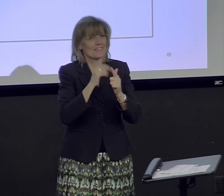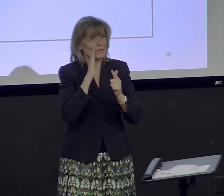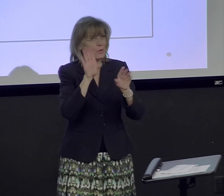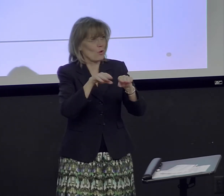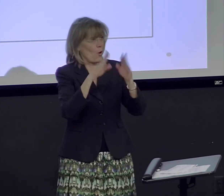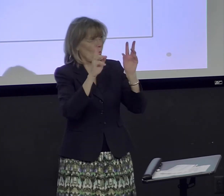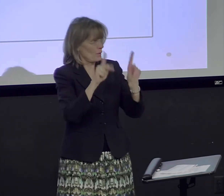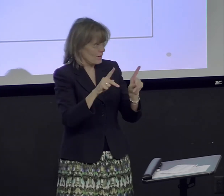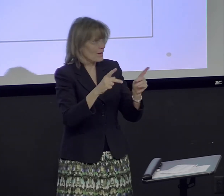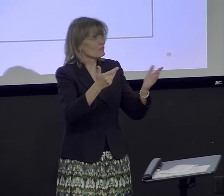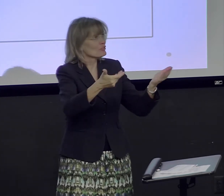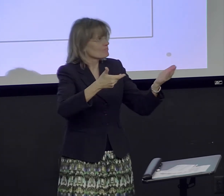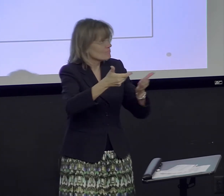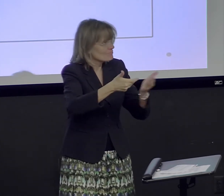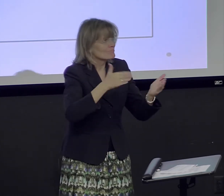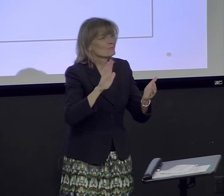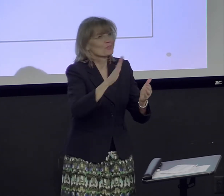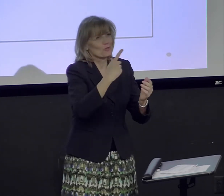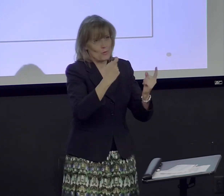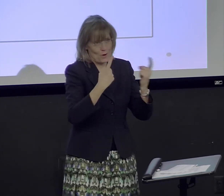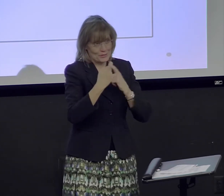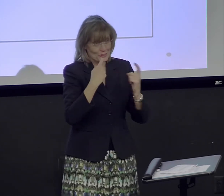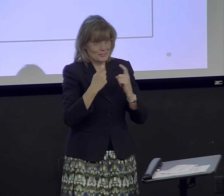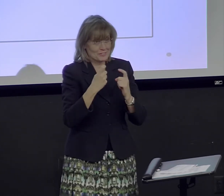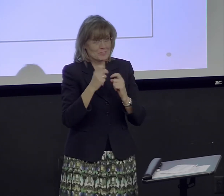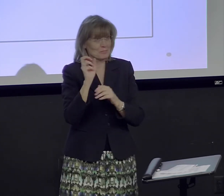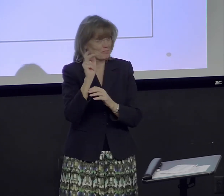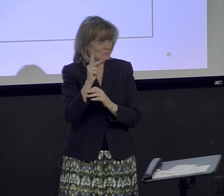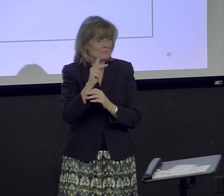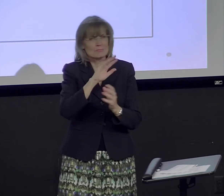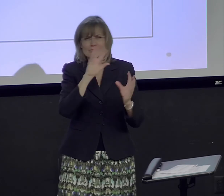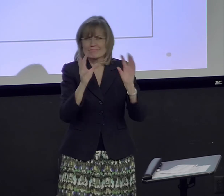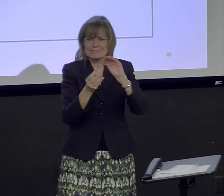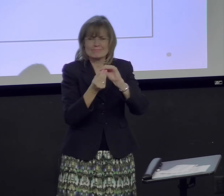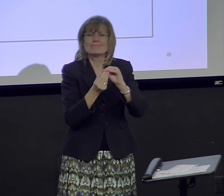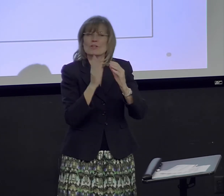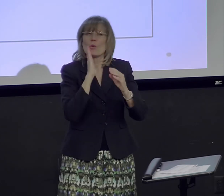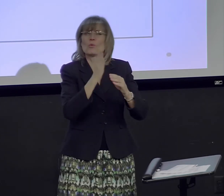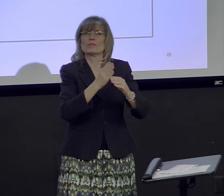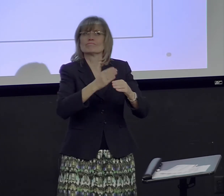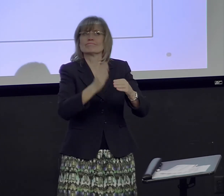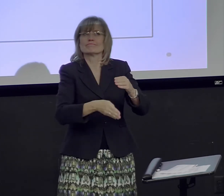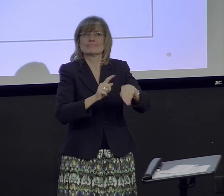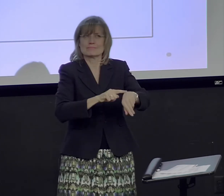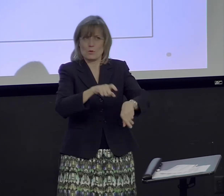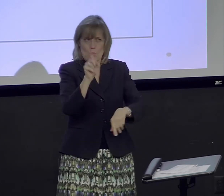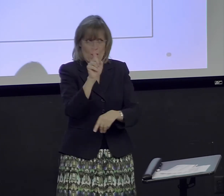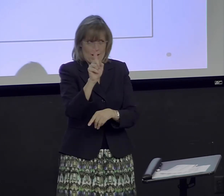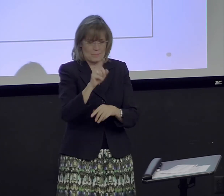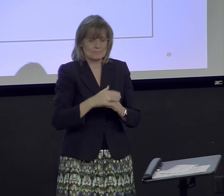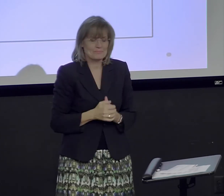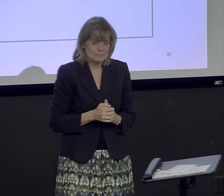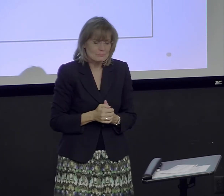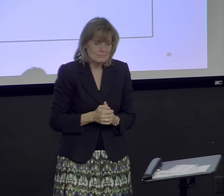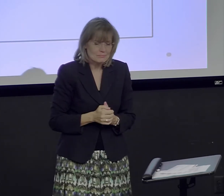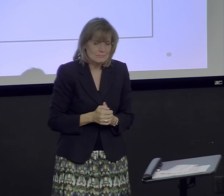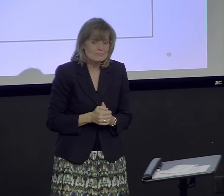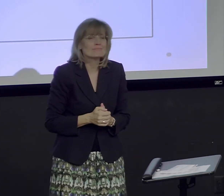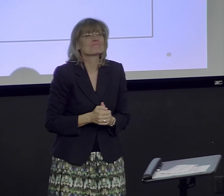has some questions for Lori. And then we will have an open opportunity for those who are in attendance to ask Lori some questions.